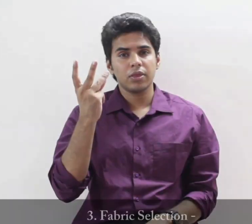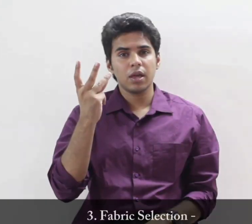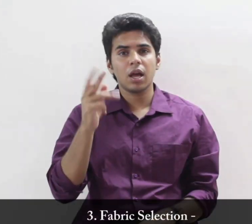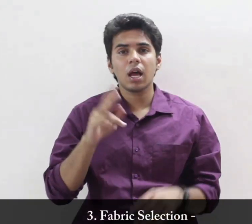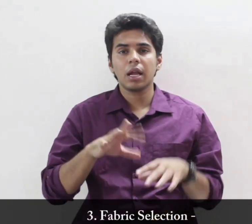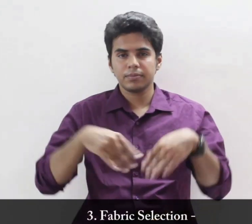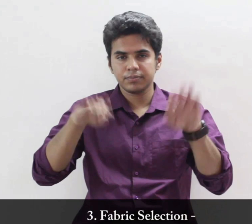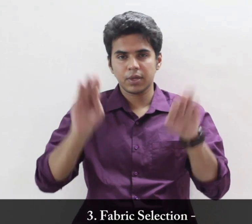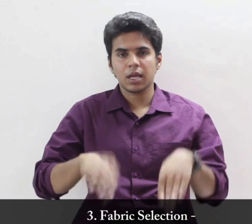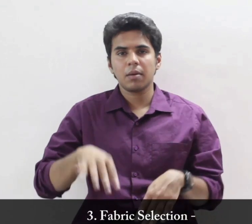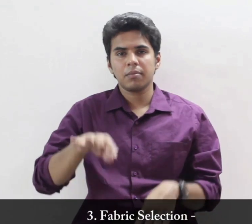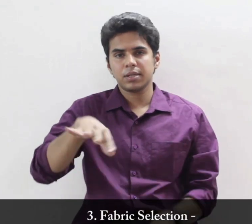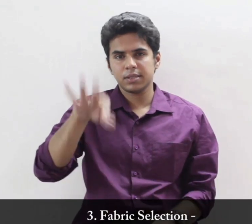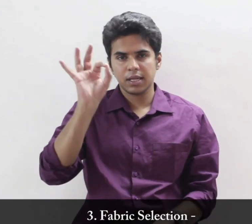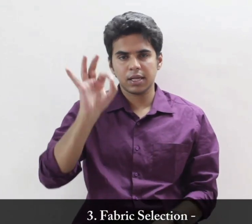Number 3. Fabric selection.